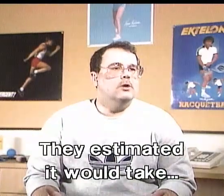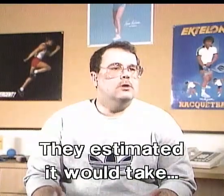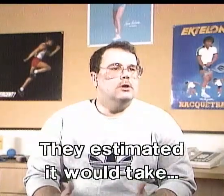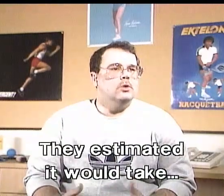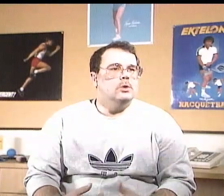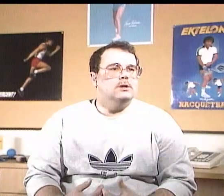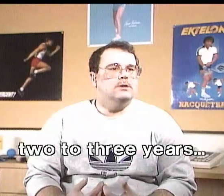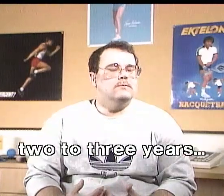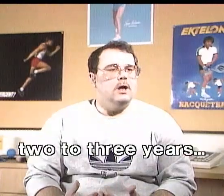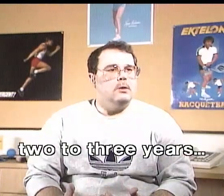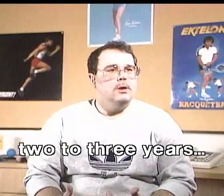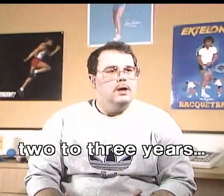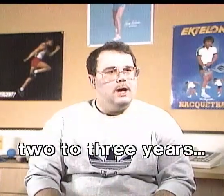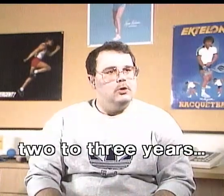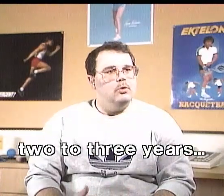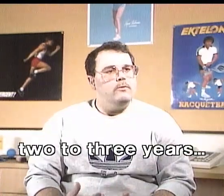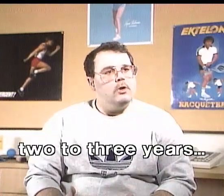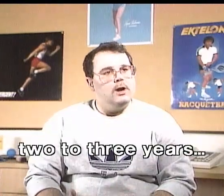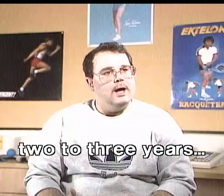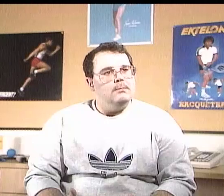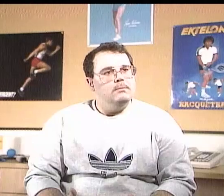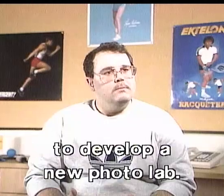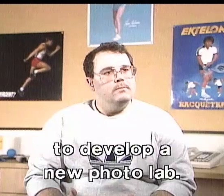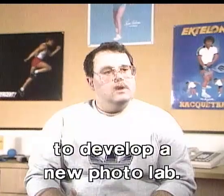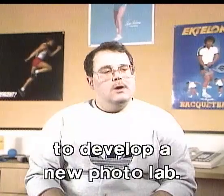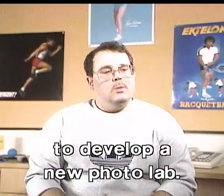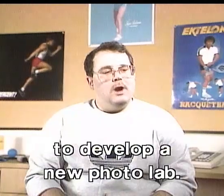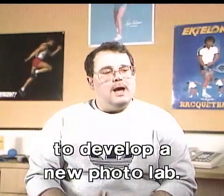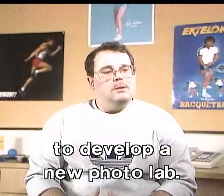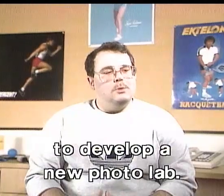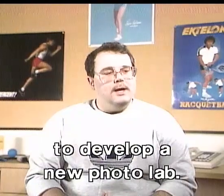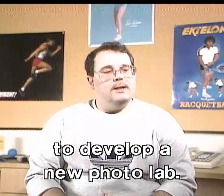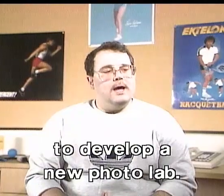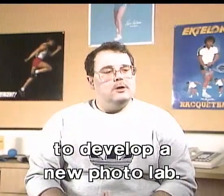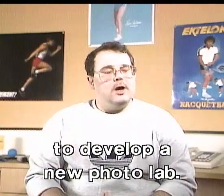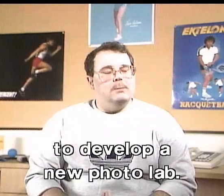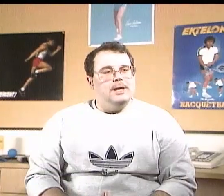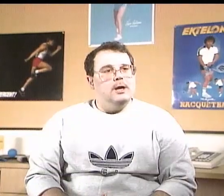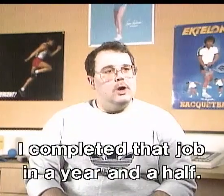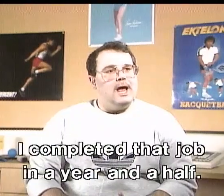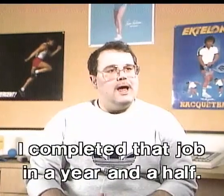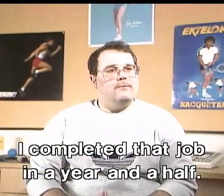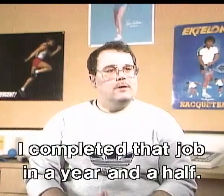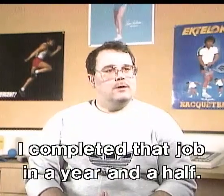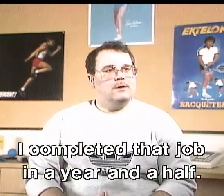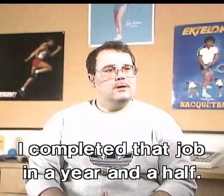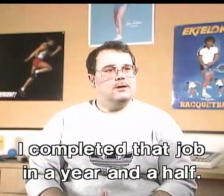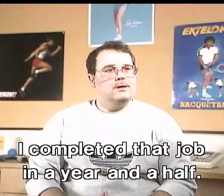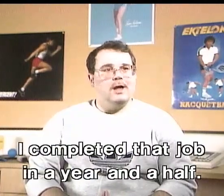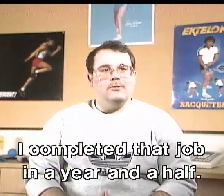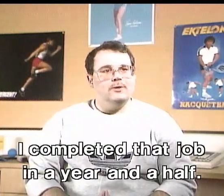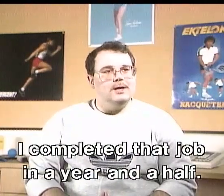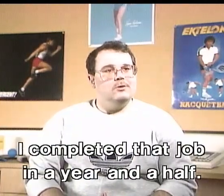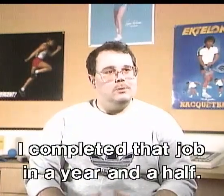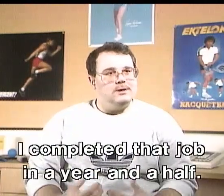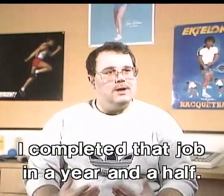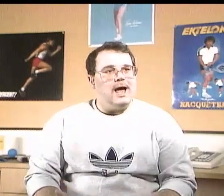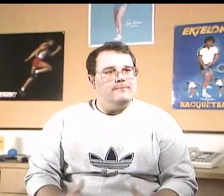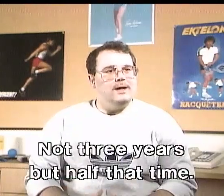to do, which is to develop a new photo lab. Well, I completed that job in a year and a half. Not 3 years, but half that